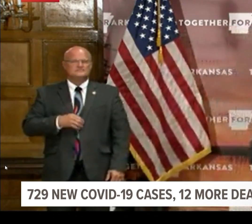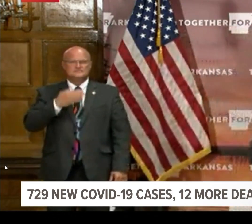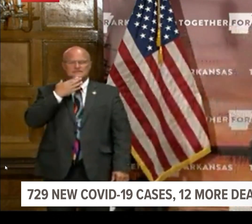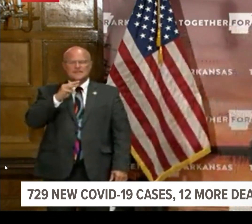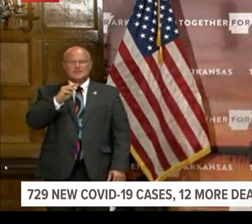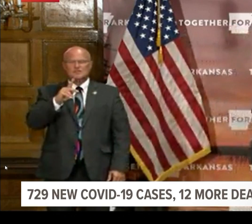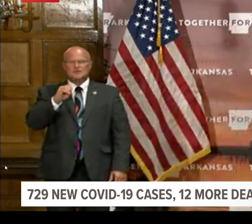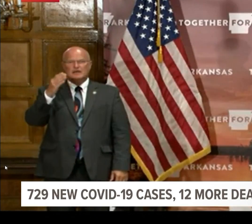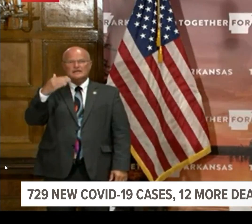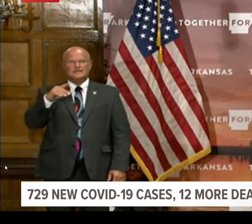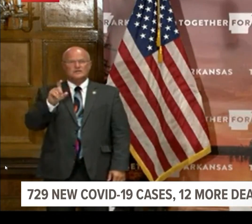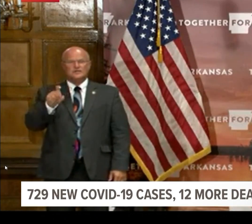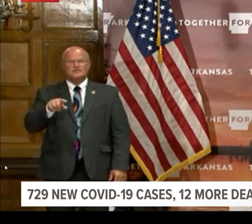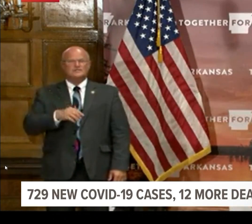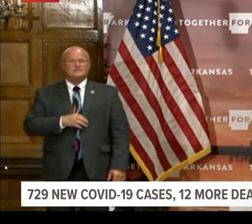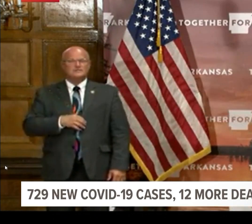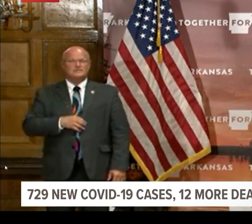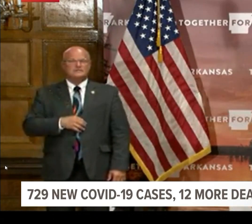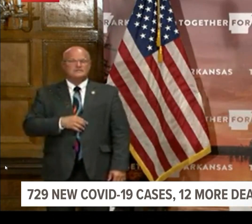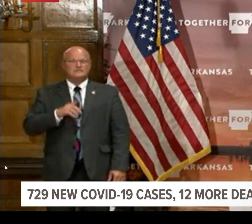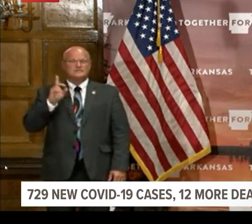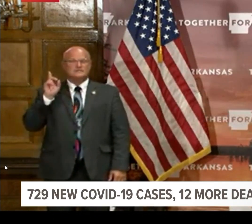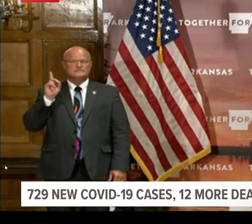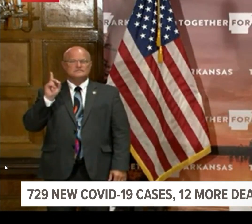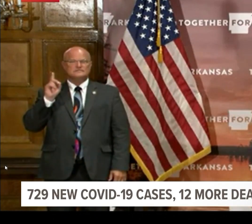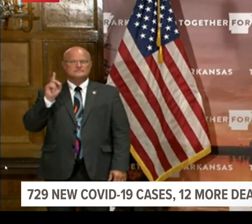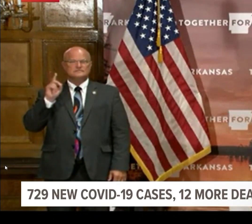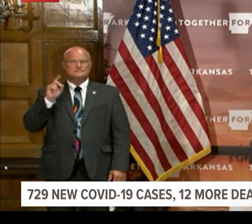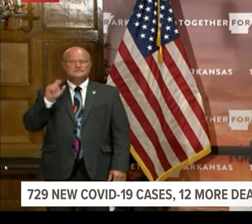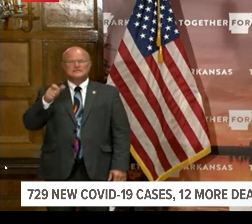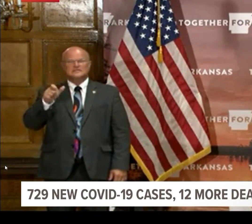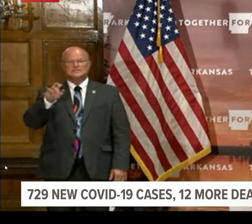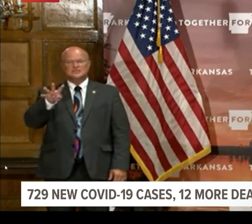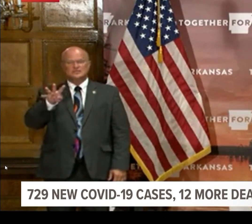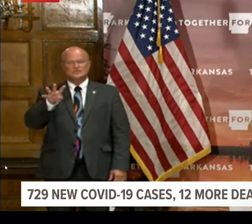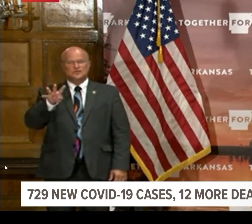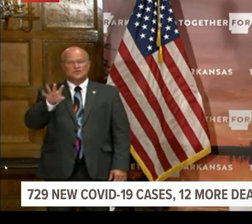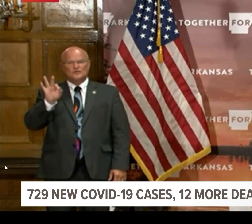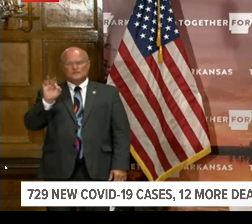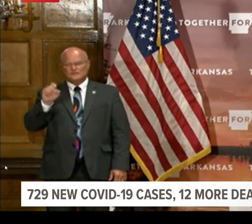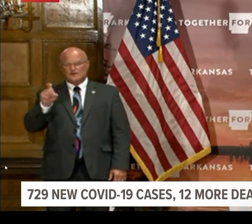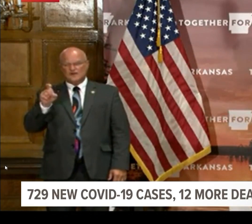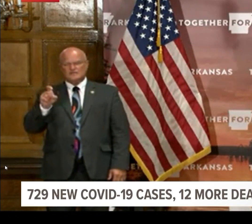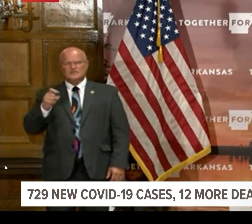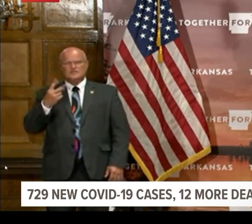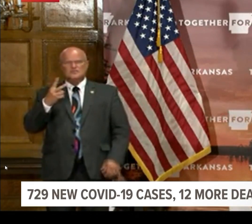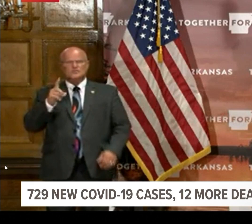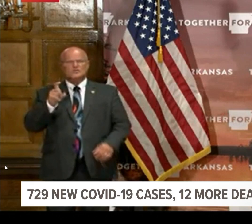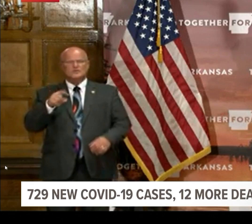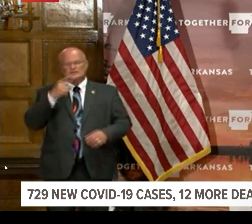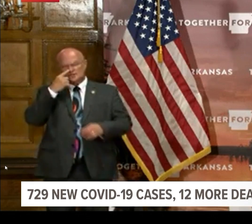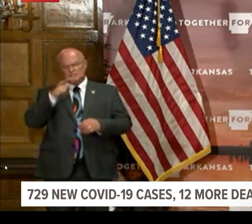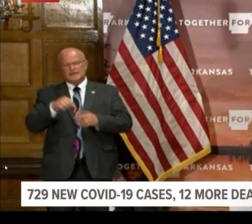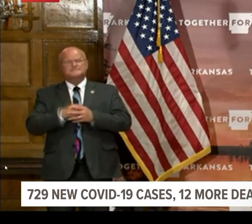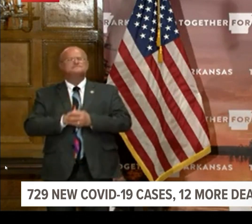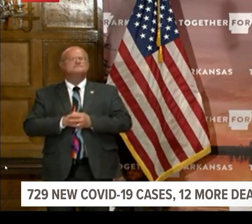Thank you, Mike. Next question. Governor, it's Mitch over at Channel 4 and Fox. Two questions for you, if you don't